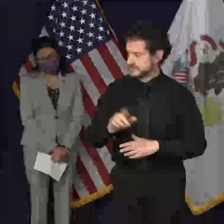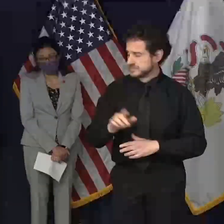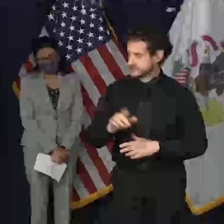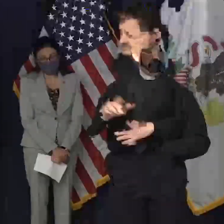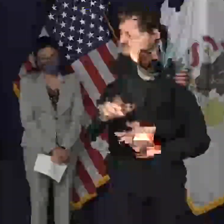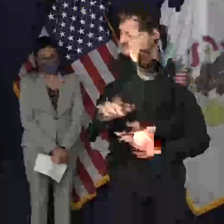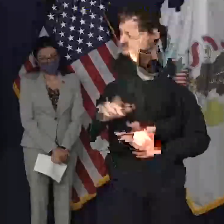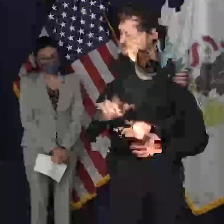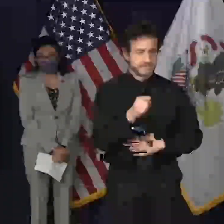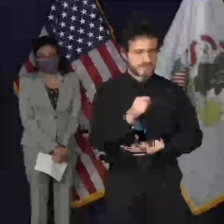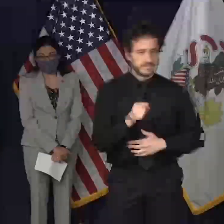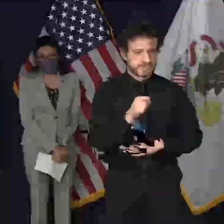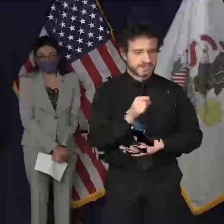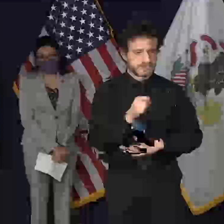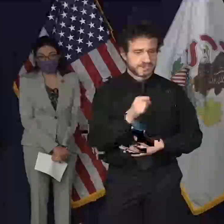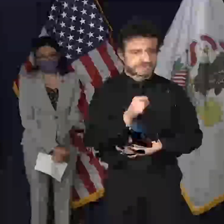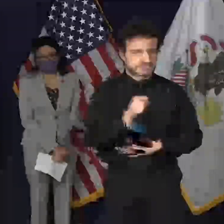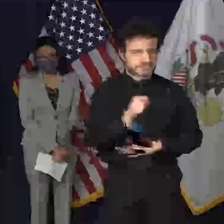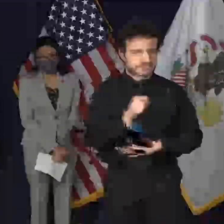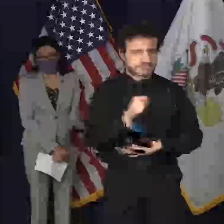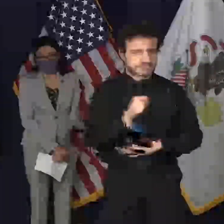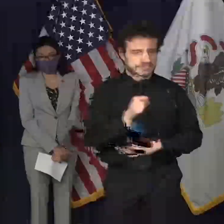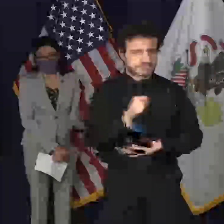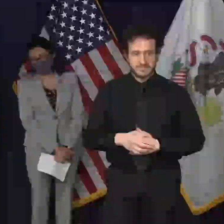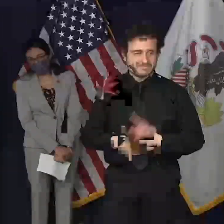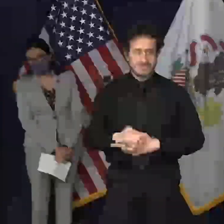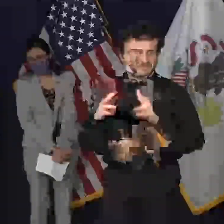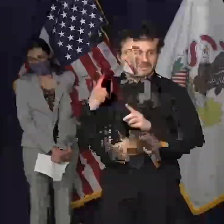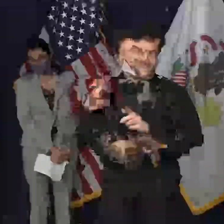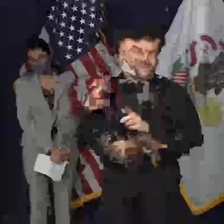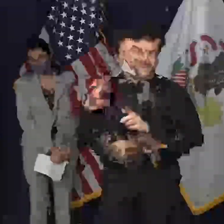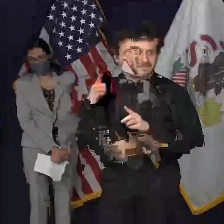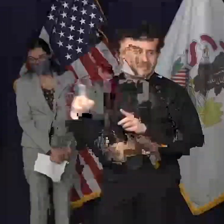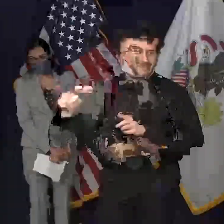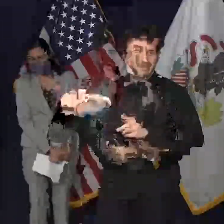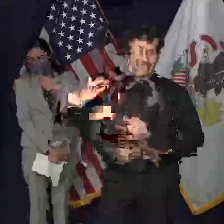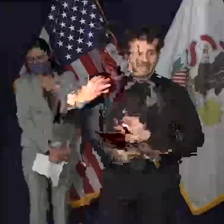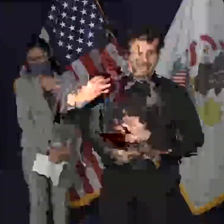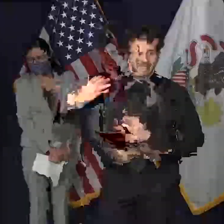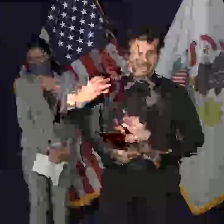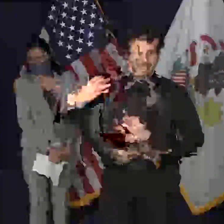Well, Governor, at least I don't have to worry about being asked how many more questions I've got. No,